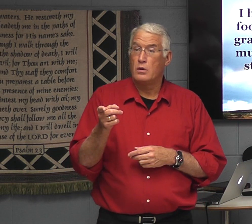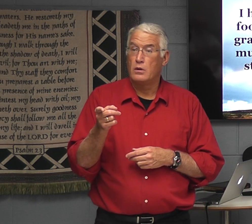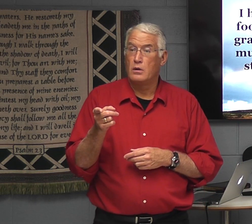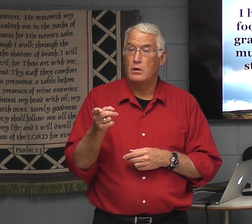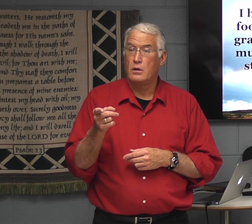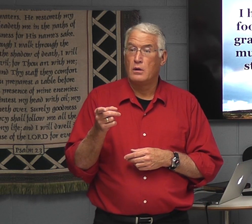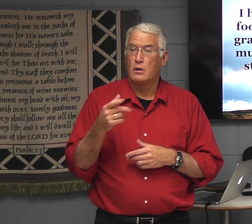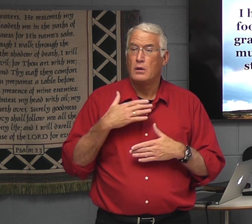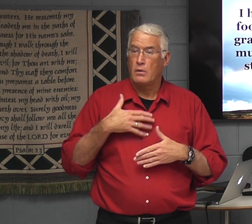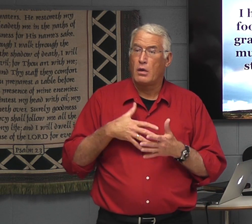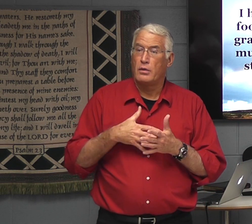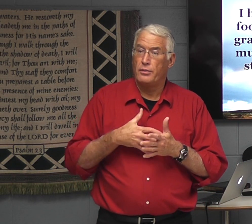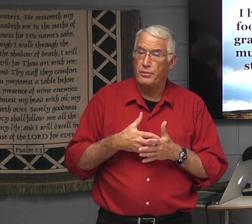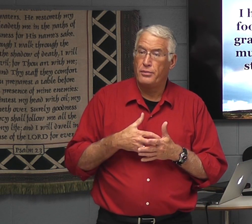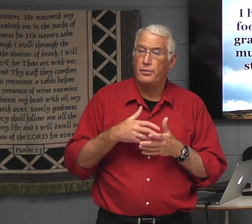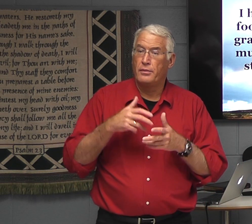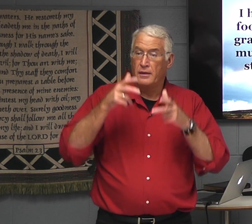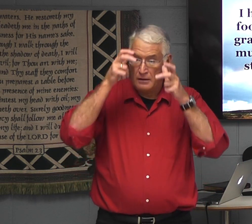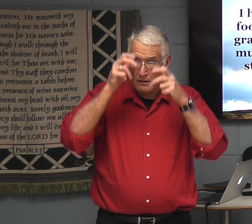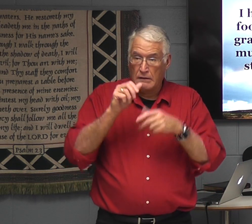Just like before in the time of Noah.